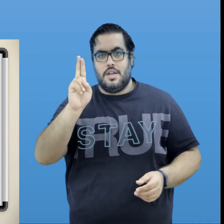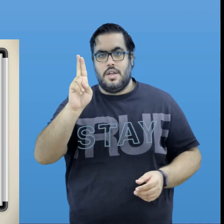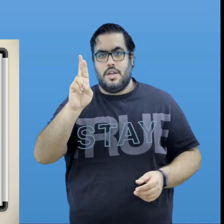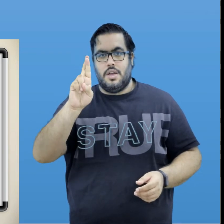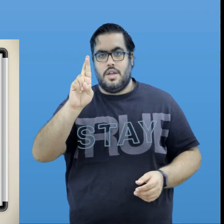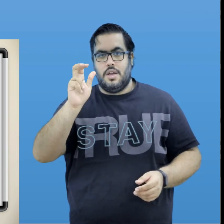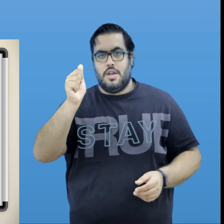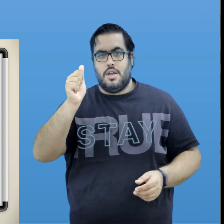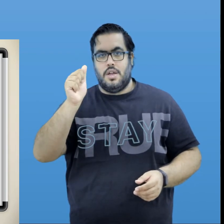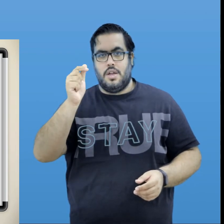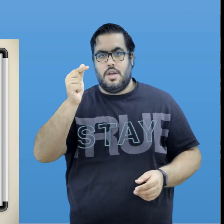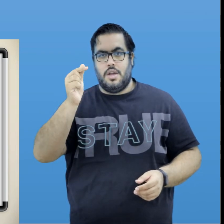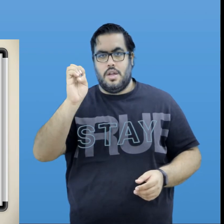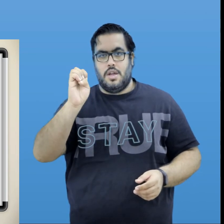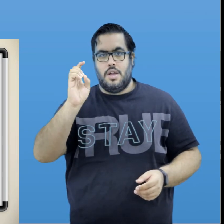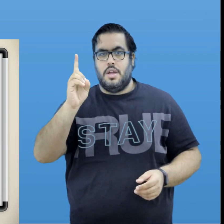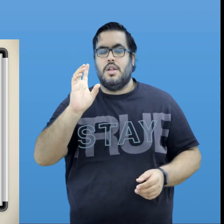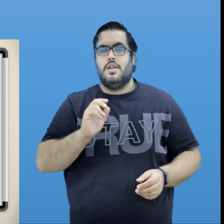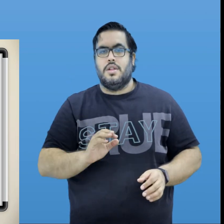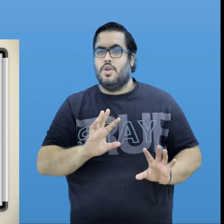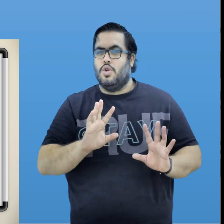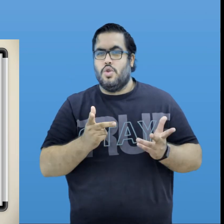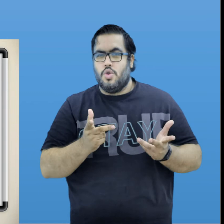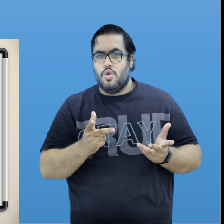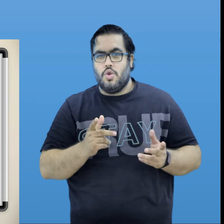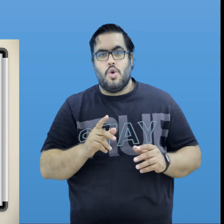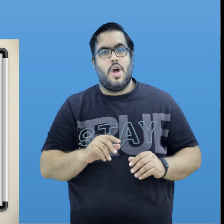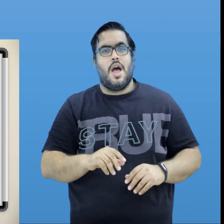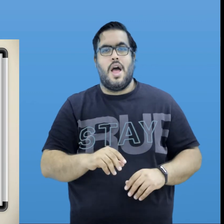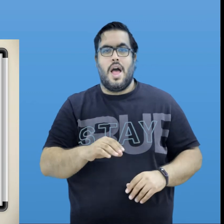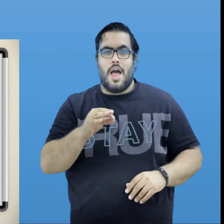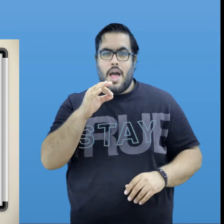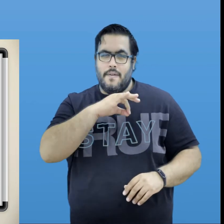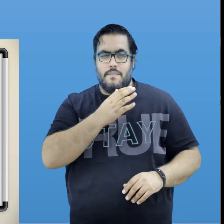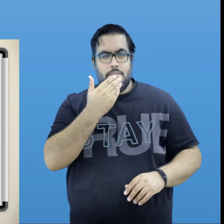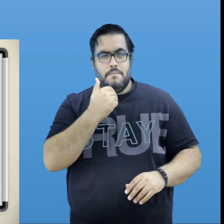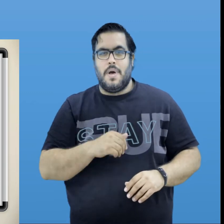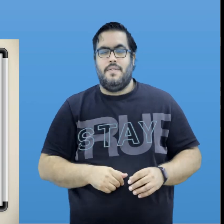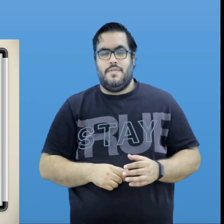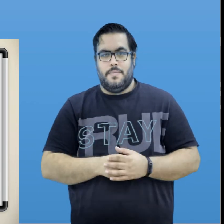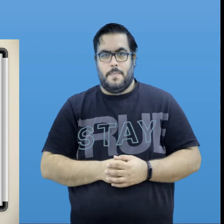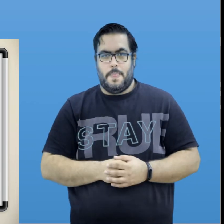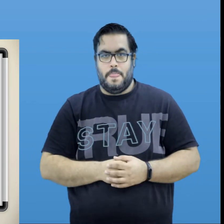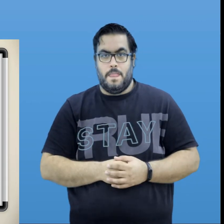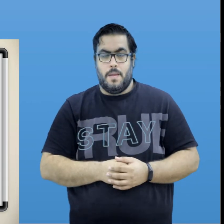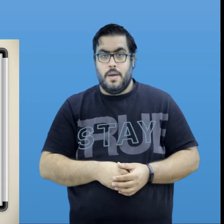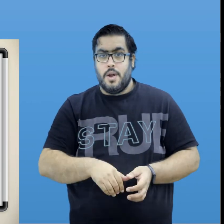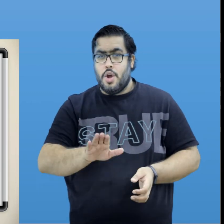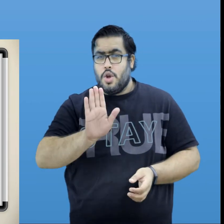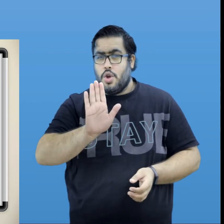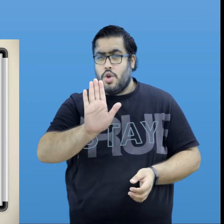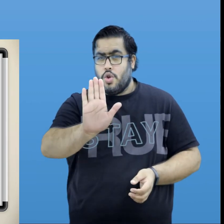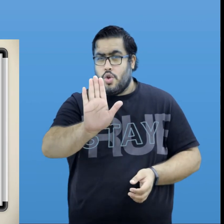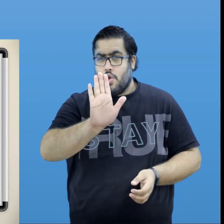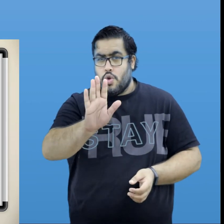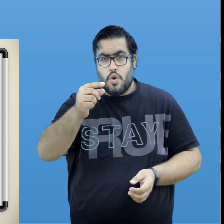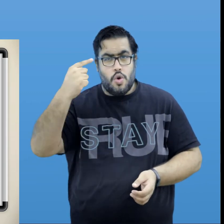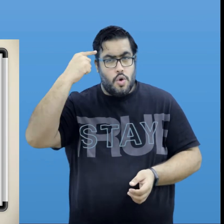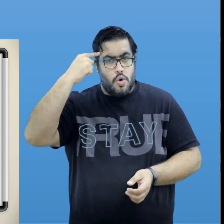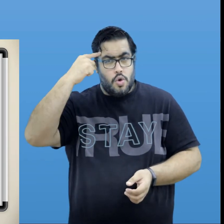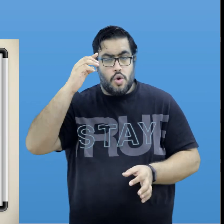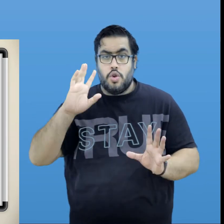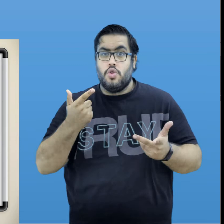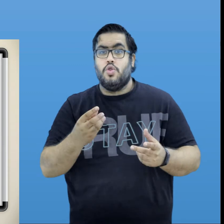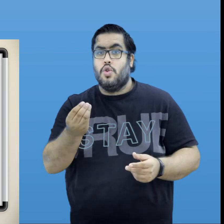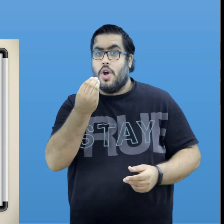recommend that you write a full sentence. Don't let some words out. Number 4, look for keywords that